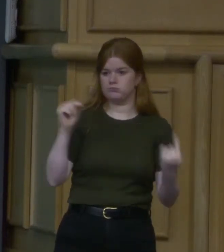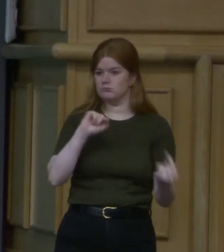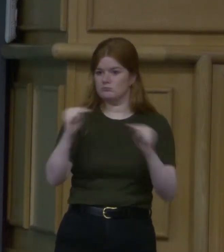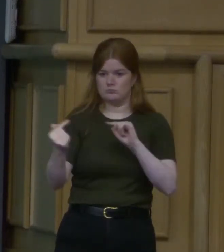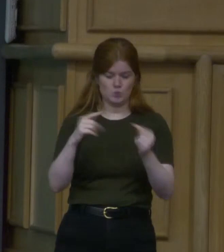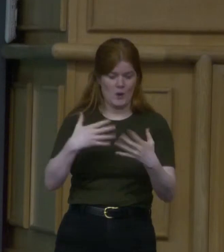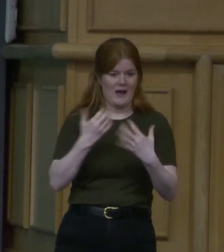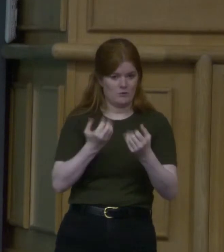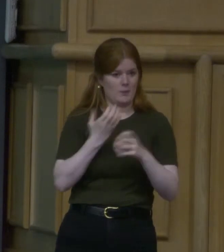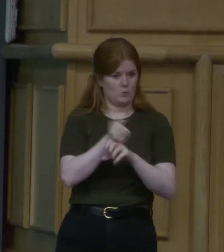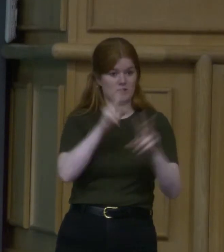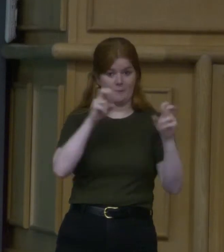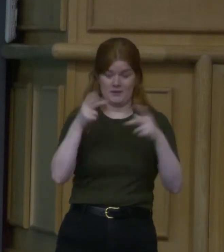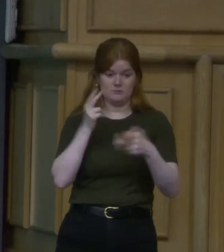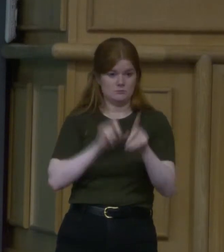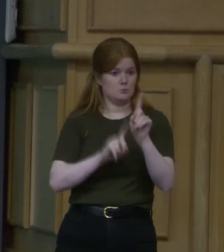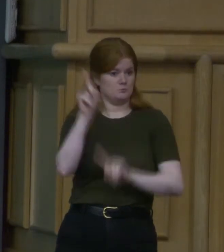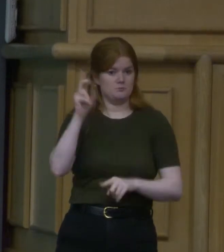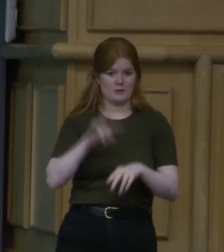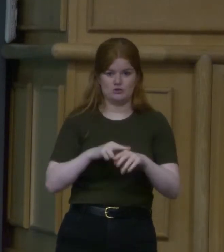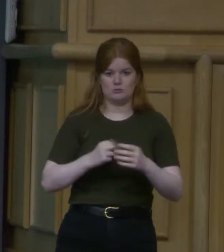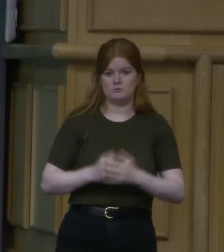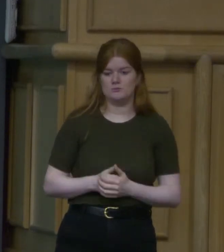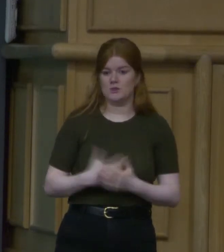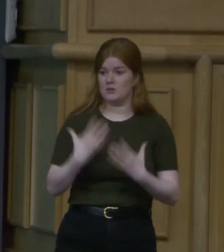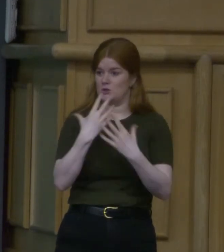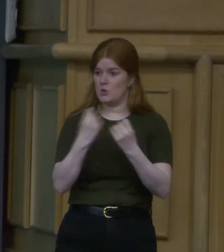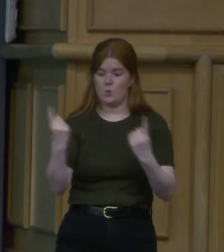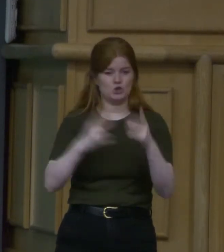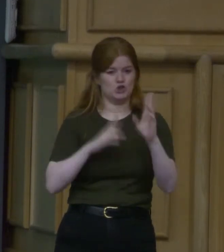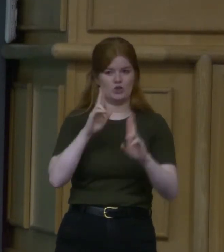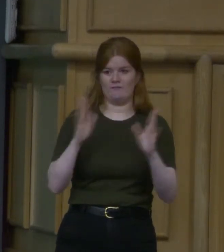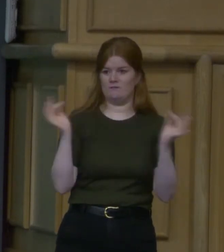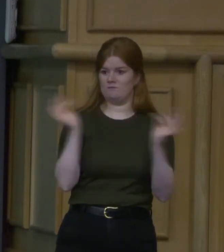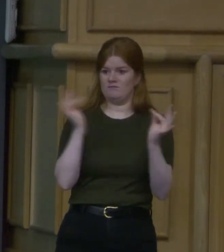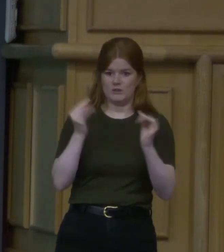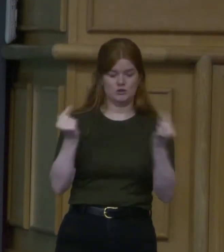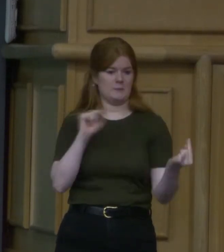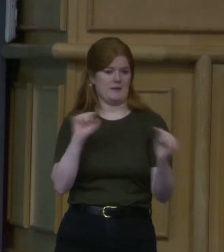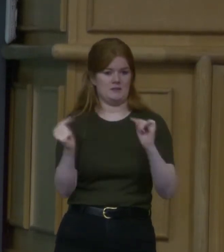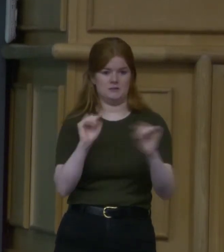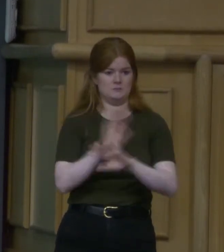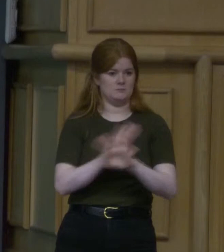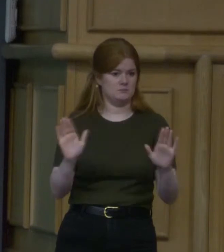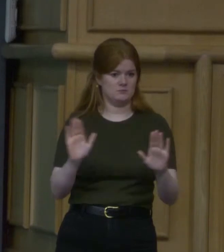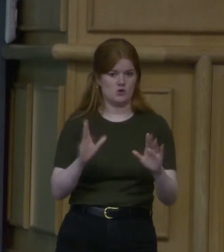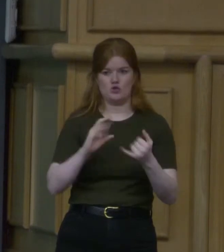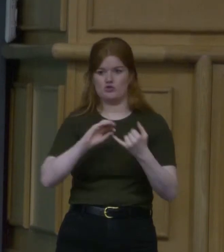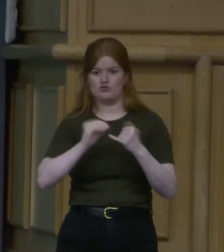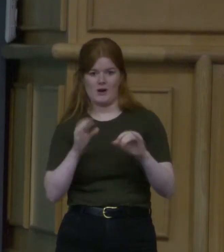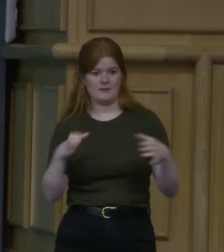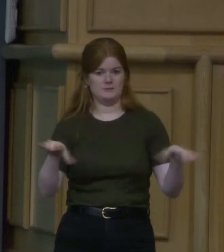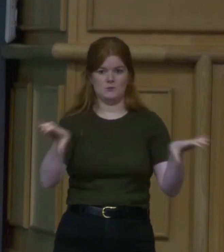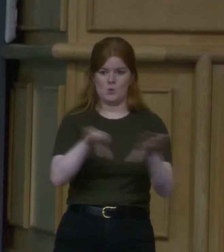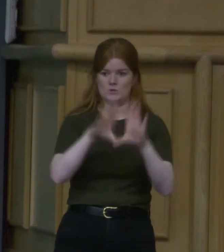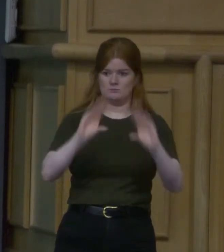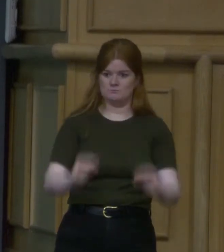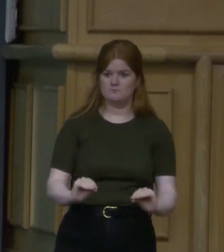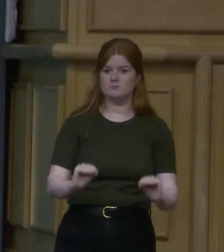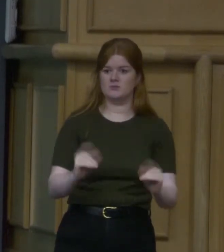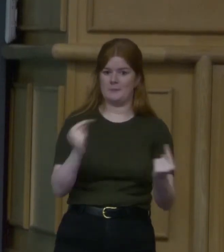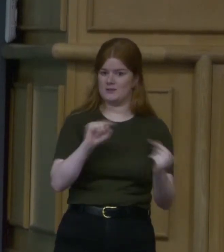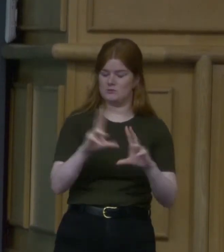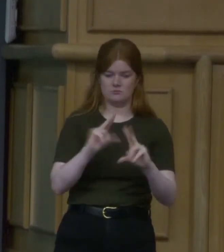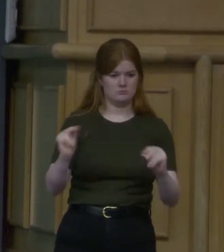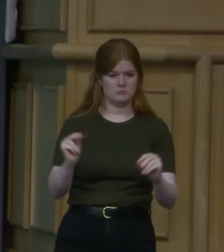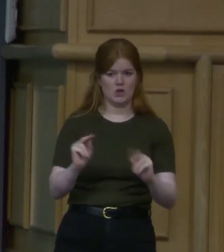these issues, the better. Nobody should fear that debate or try and close it down.